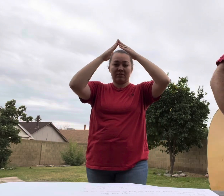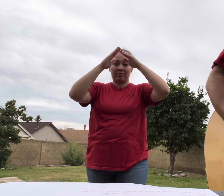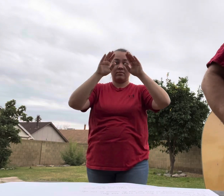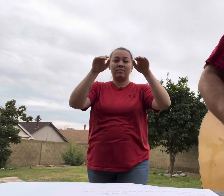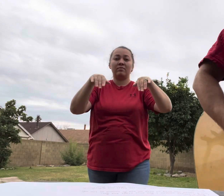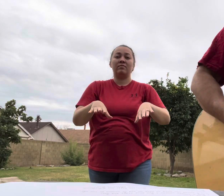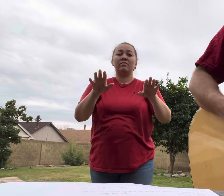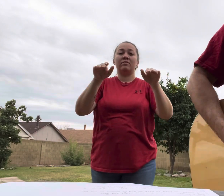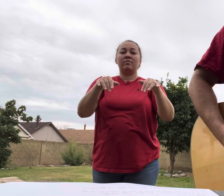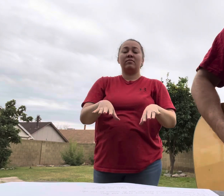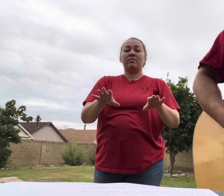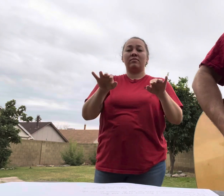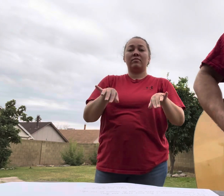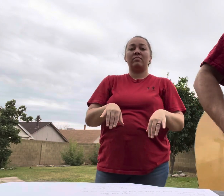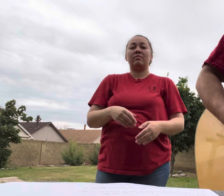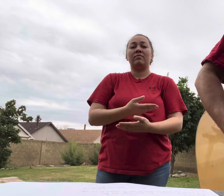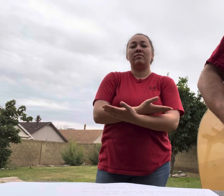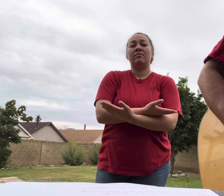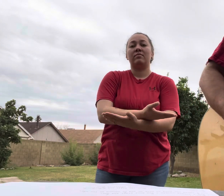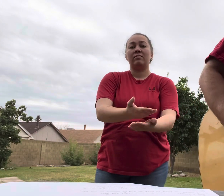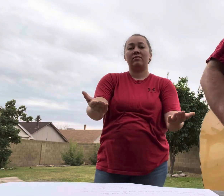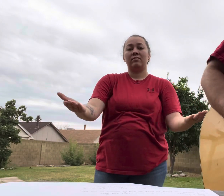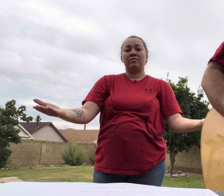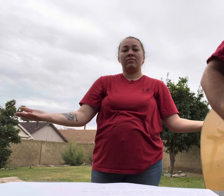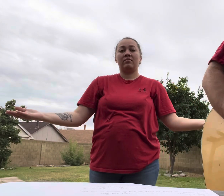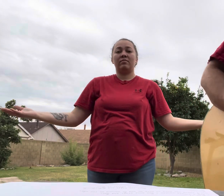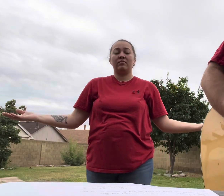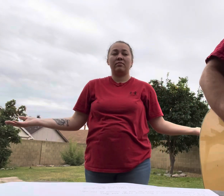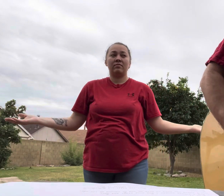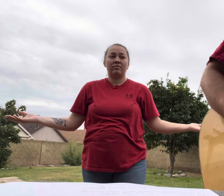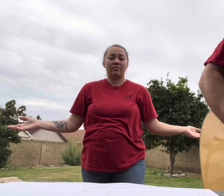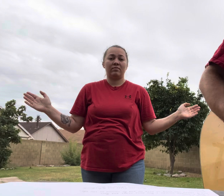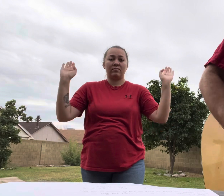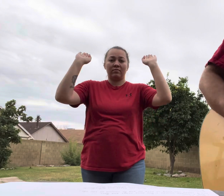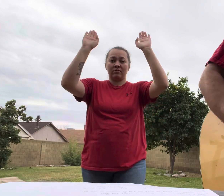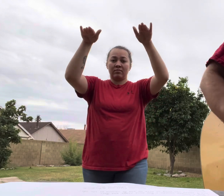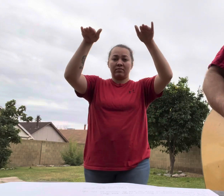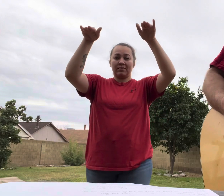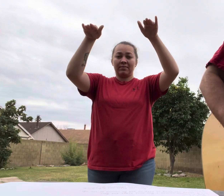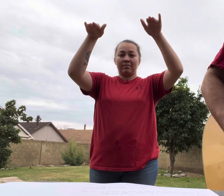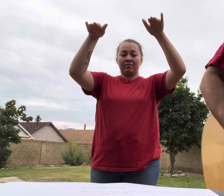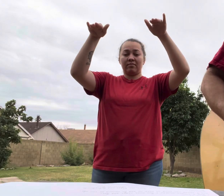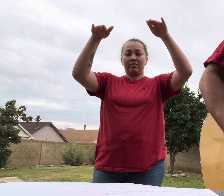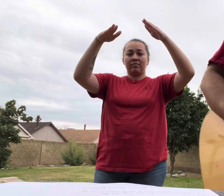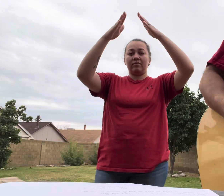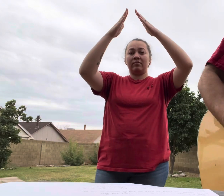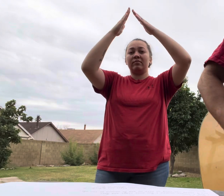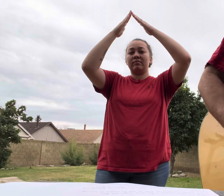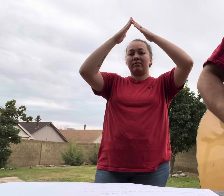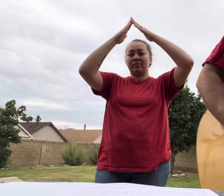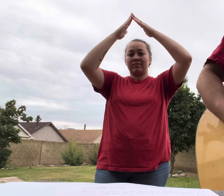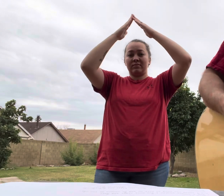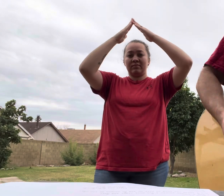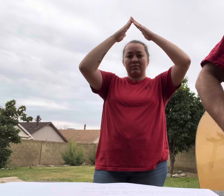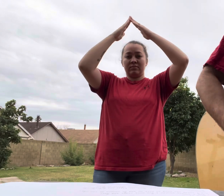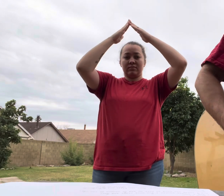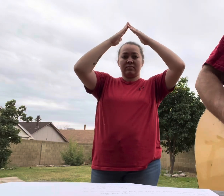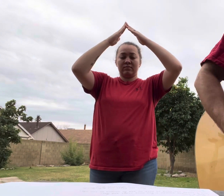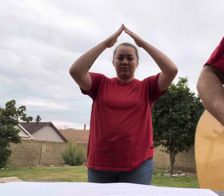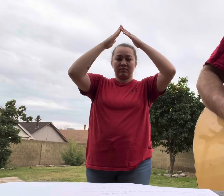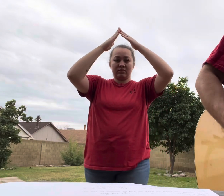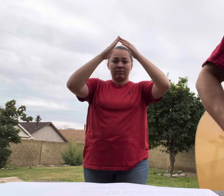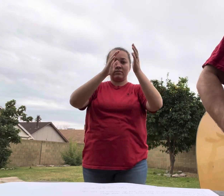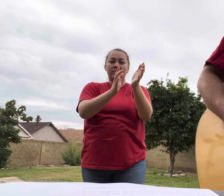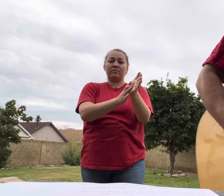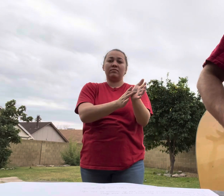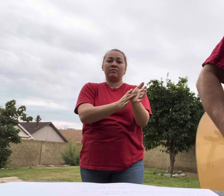mountain, over the hills and everywhere. Go tell it on the